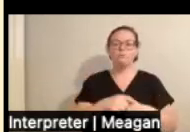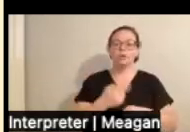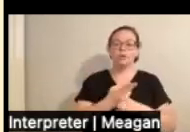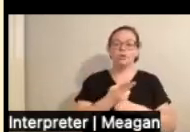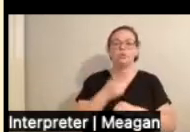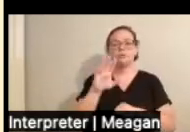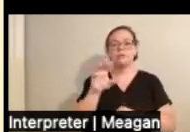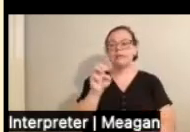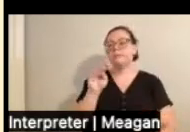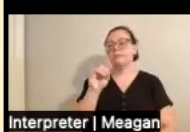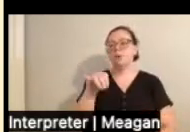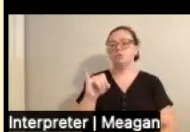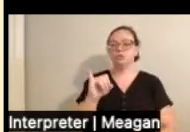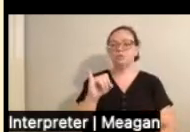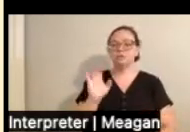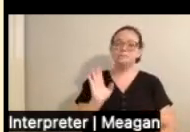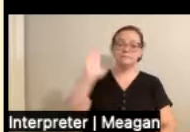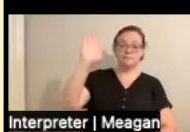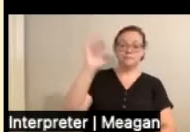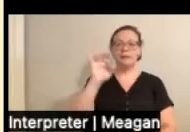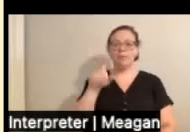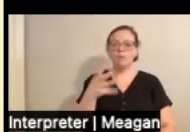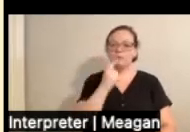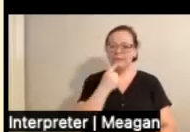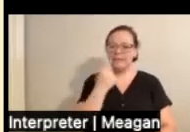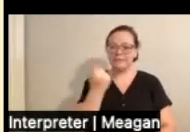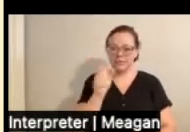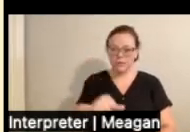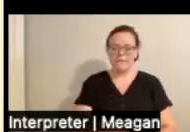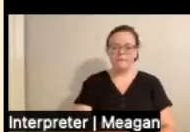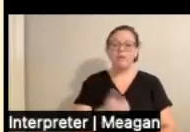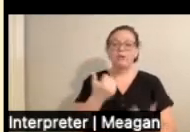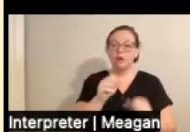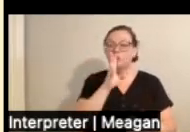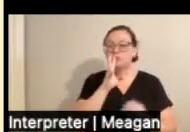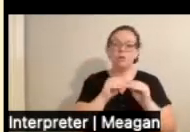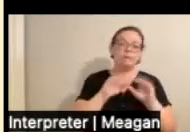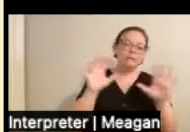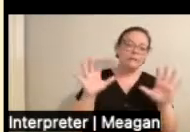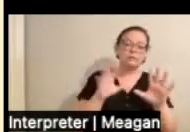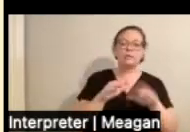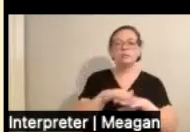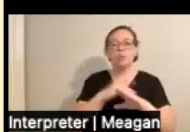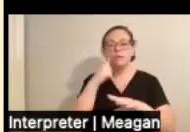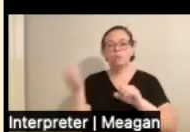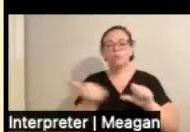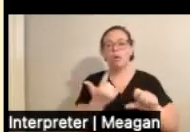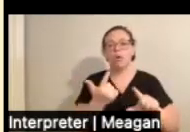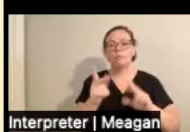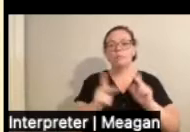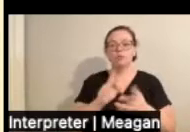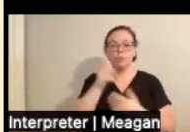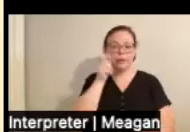feature or post in the chat if you want to say something. Try to speak slowly and clearly for others to hear you and for the